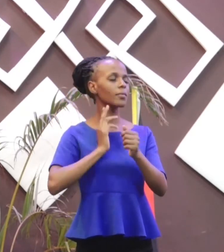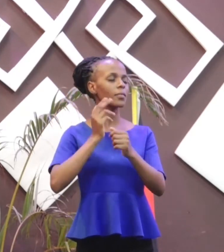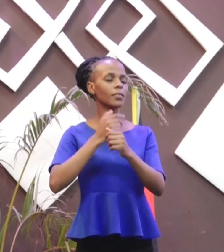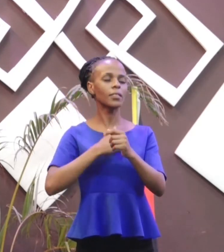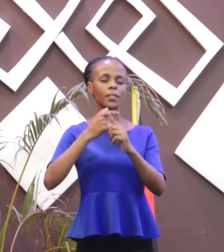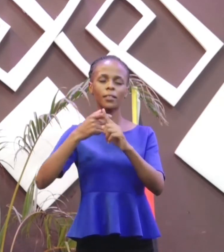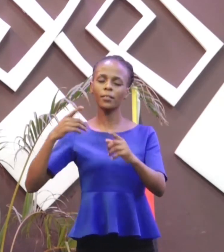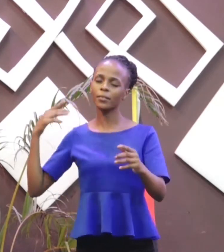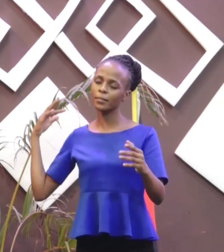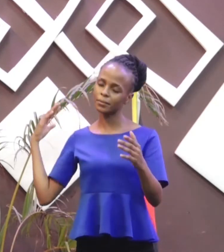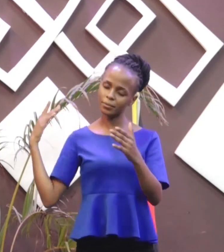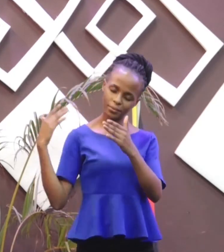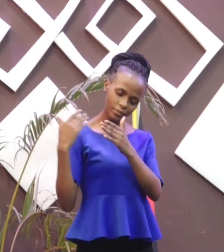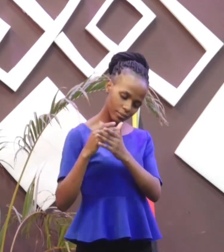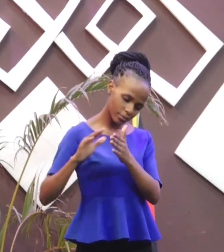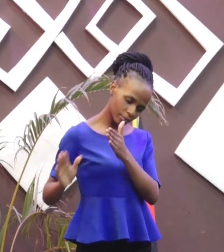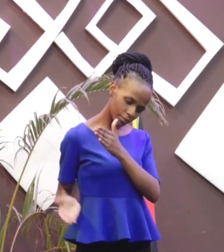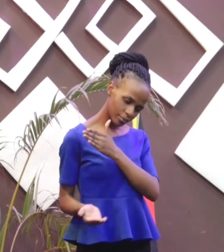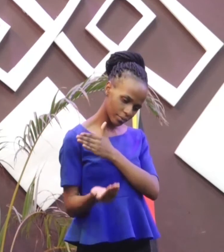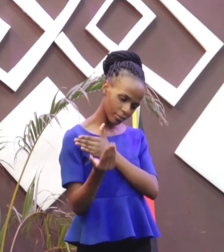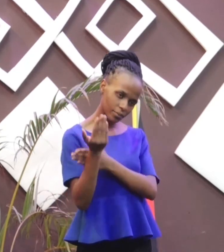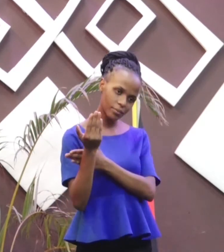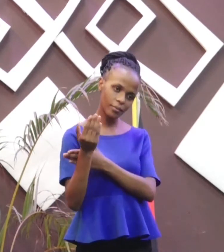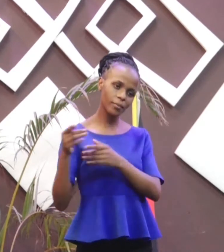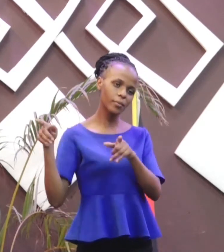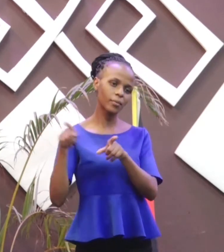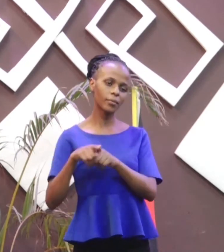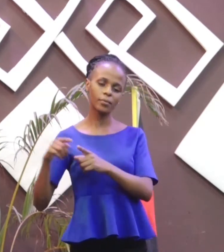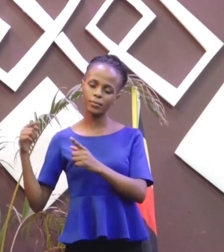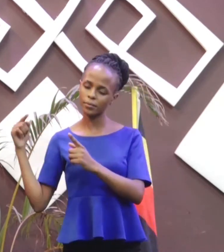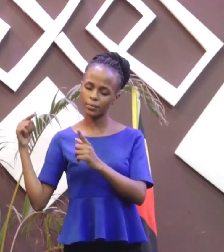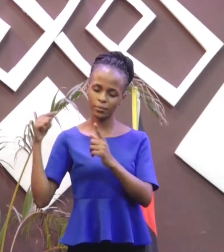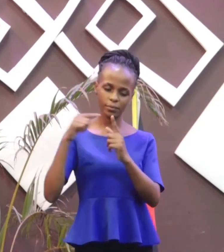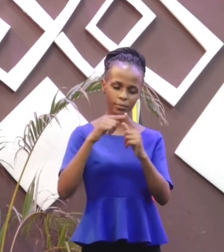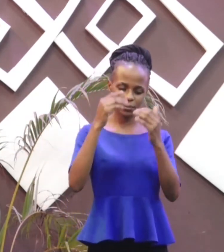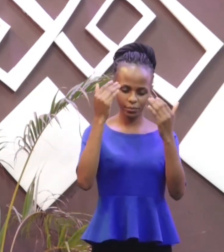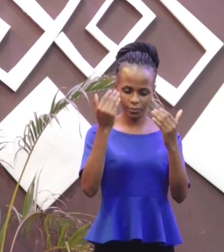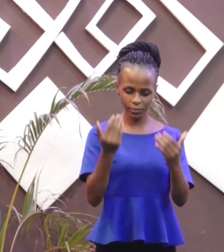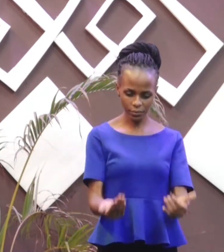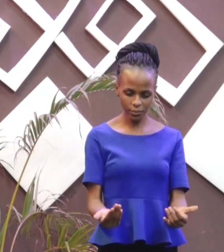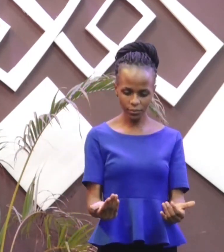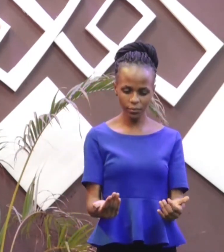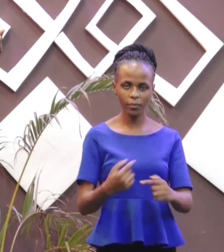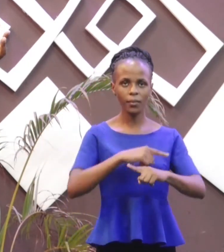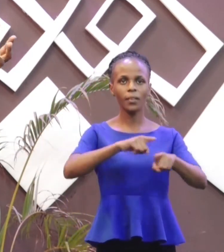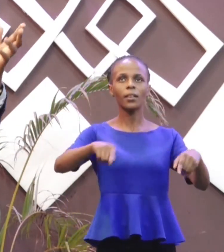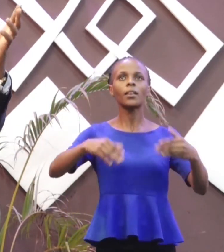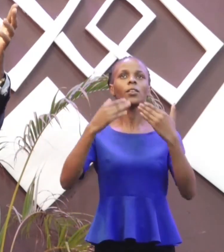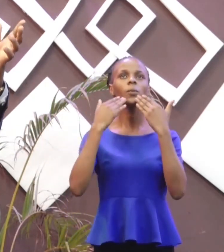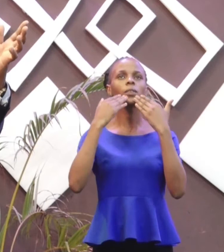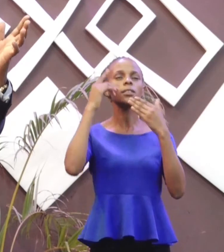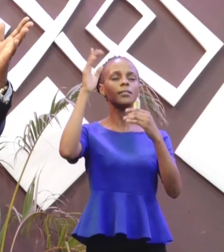Thank you for your grace that has been with us this morning. Up to this moment. Tukwebaza